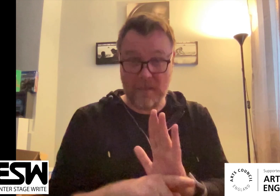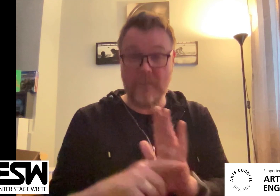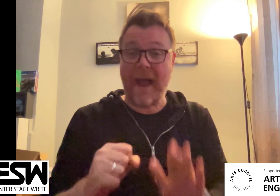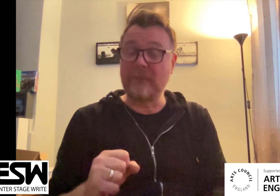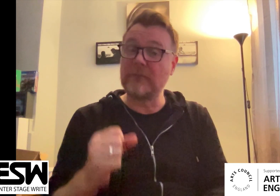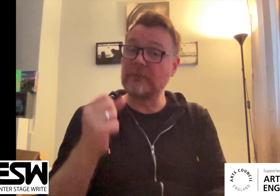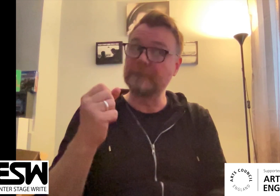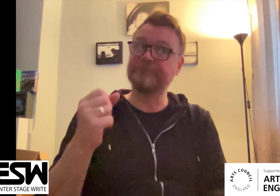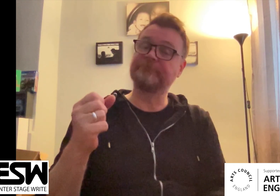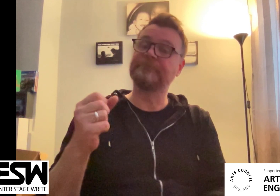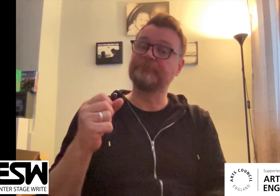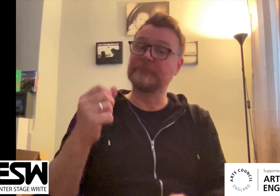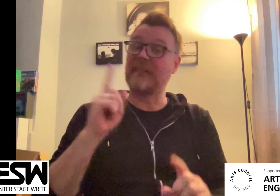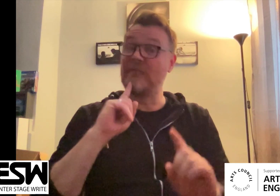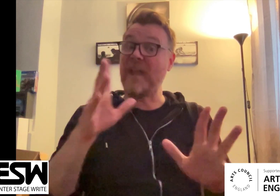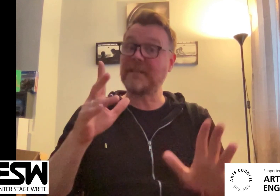Most films have the famous